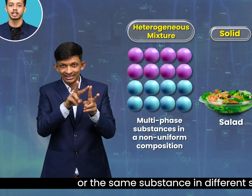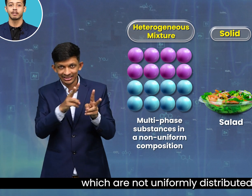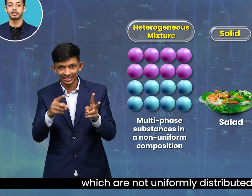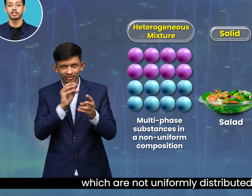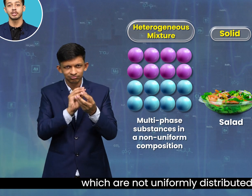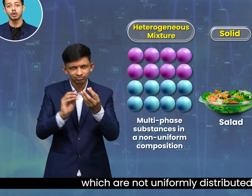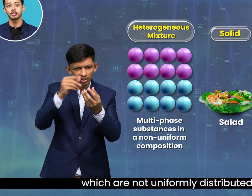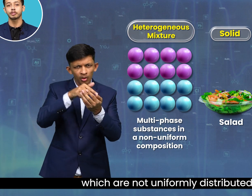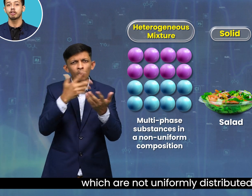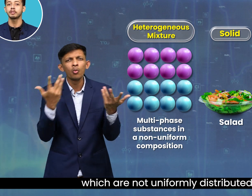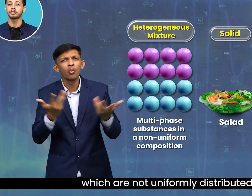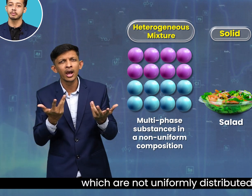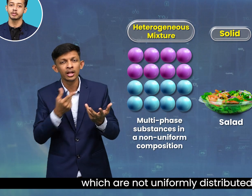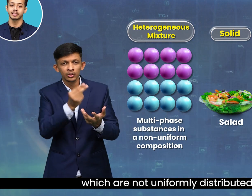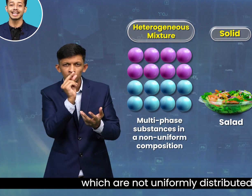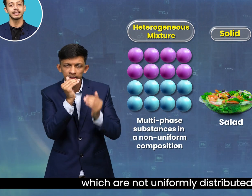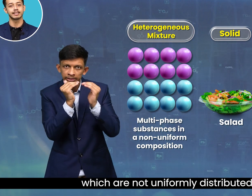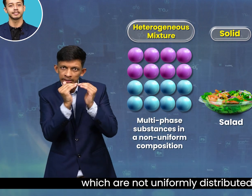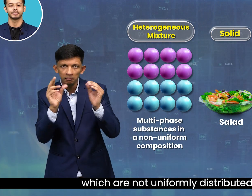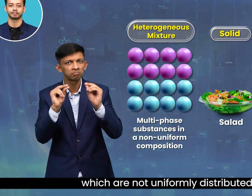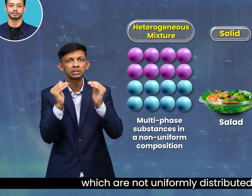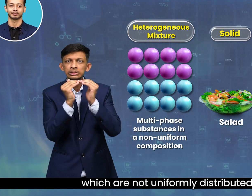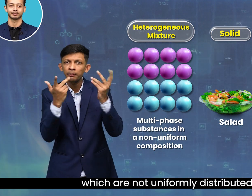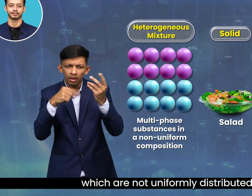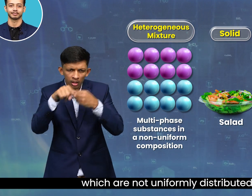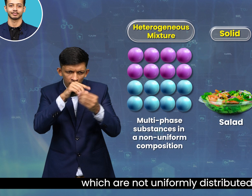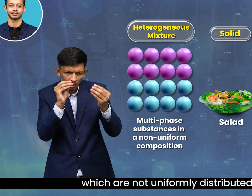states which are not uniformly distributed in it.